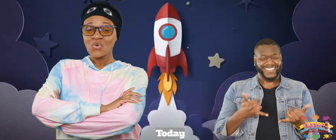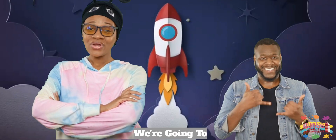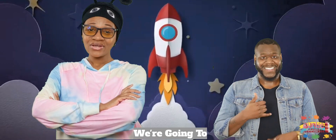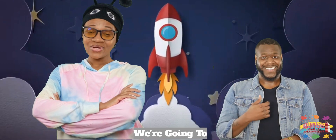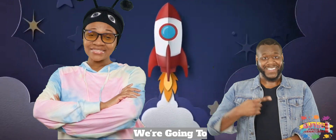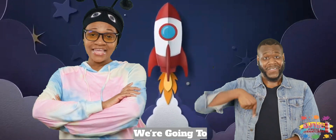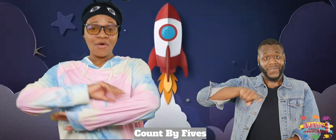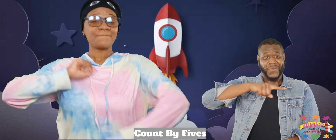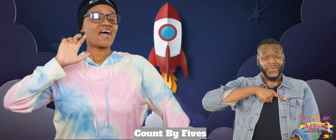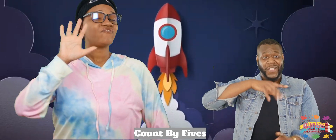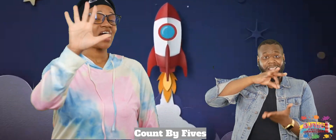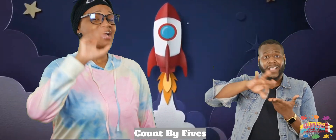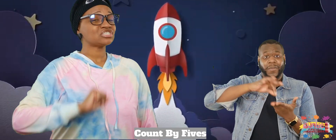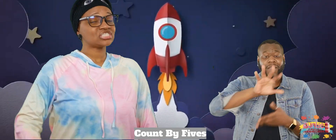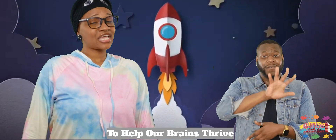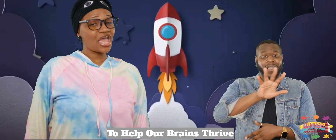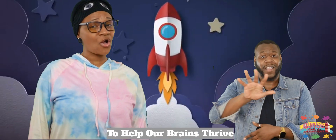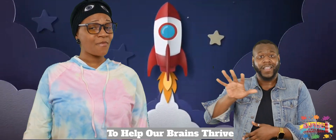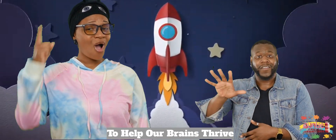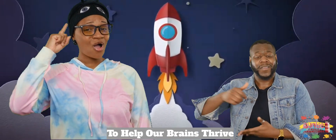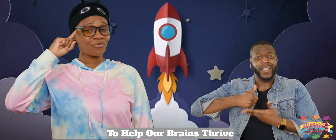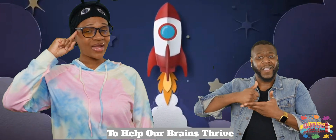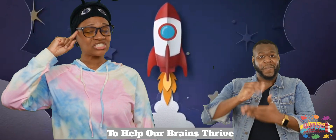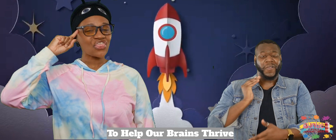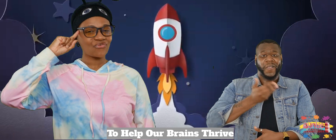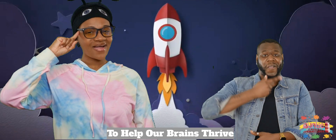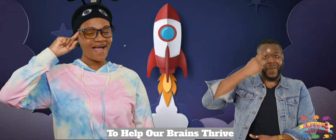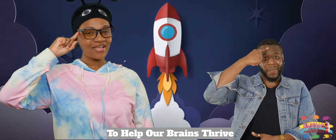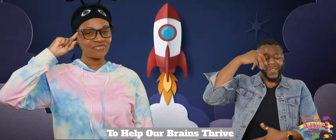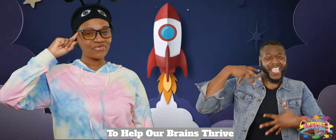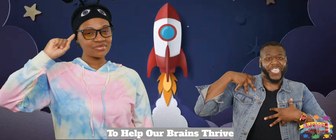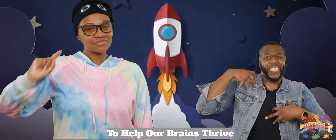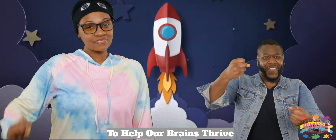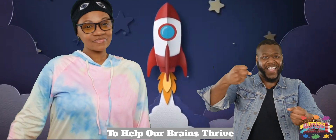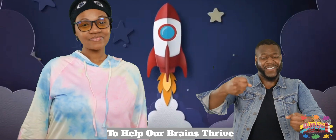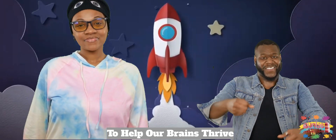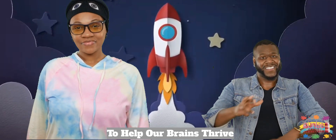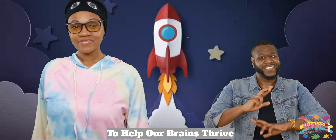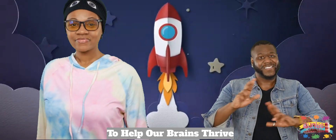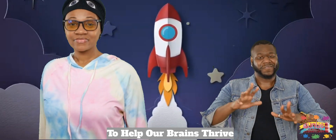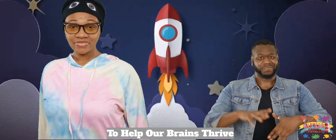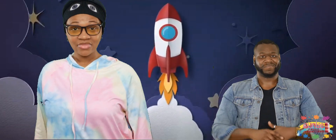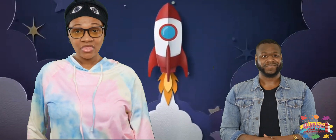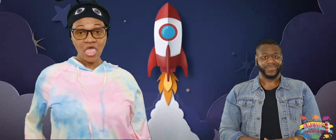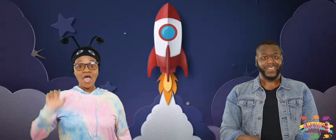Today, we are going to count by fives to help our brains thrive.